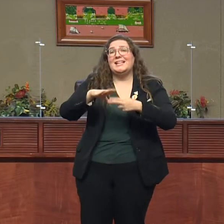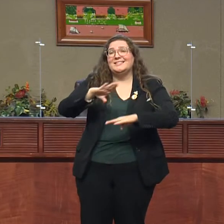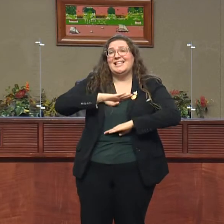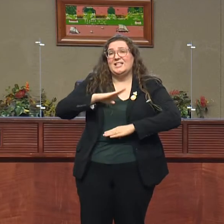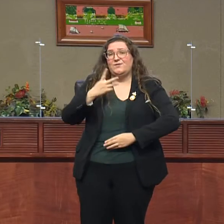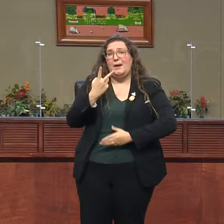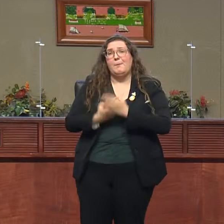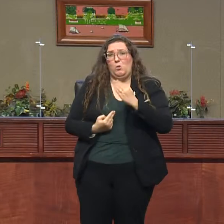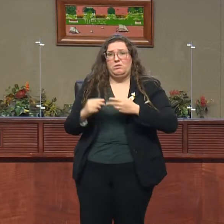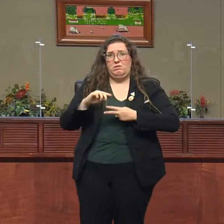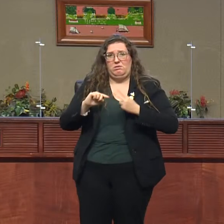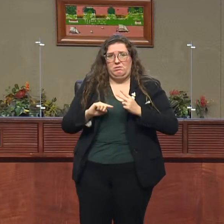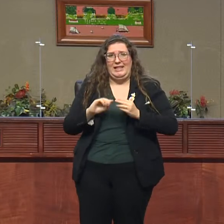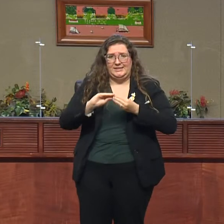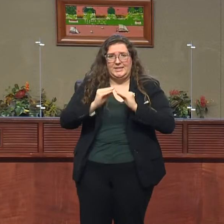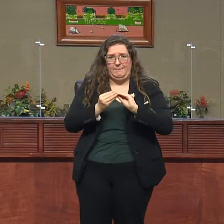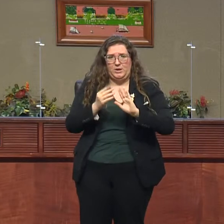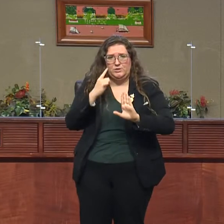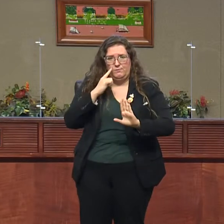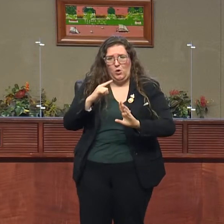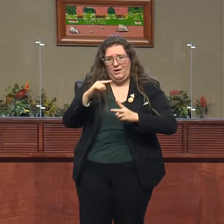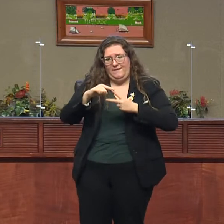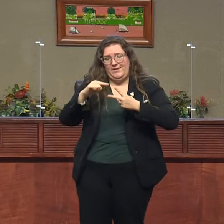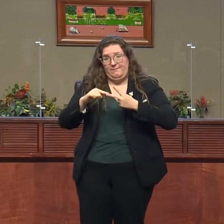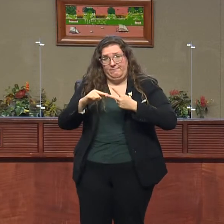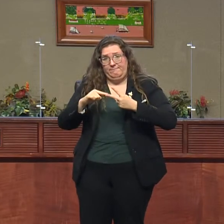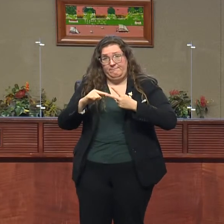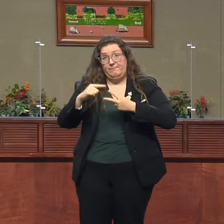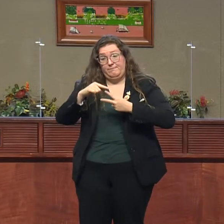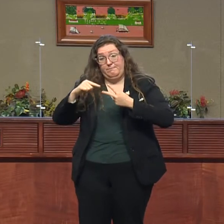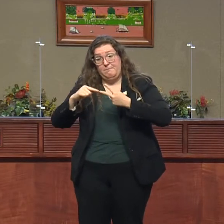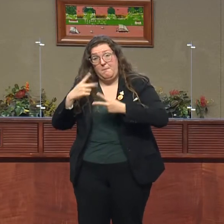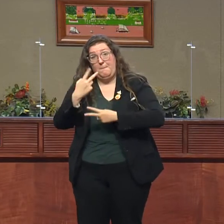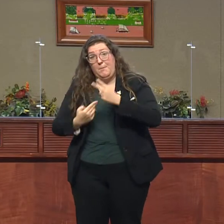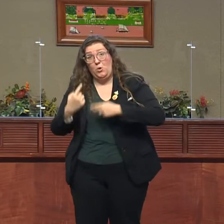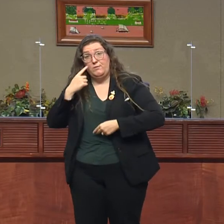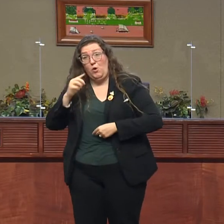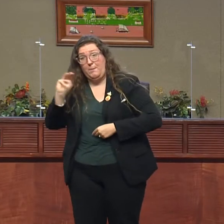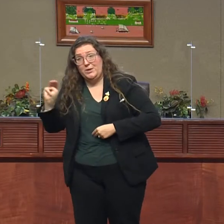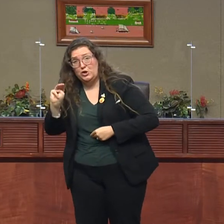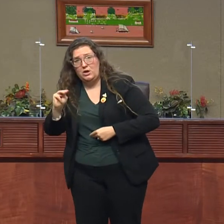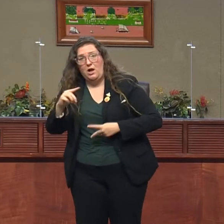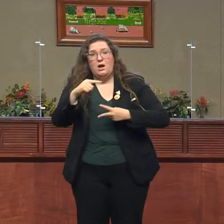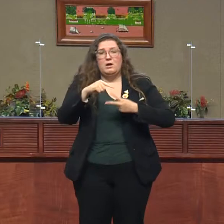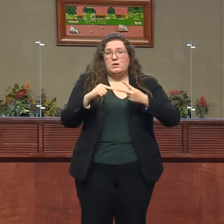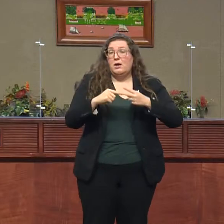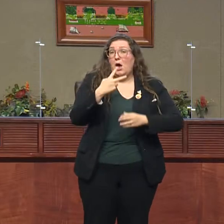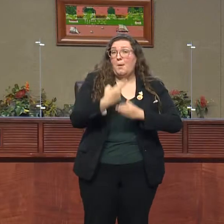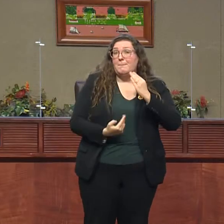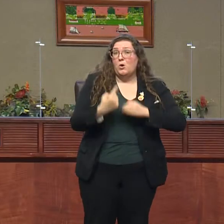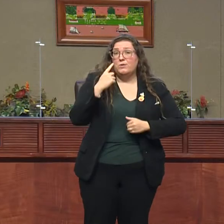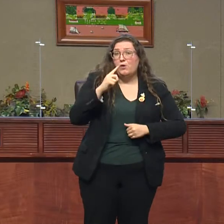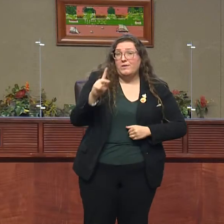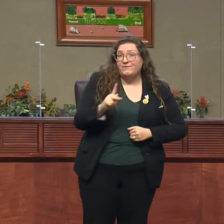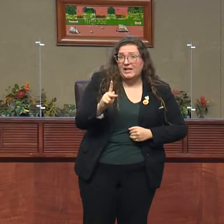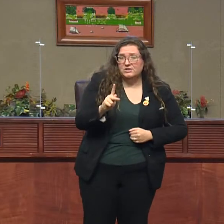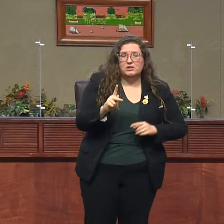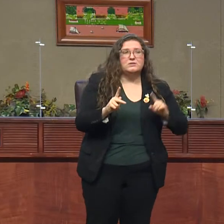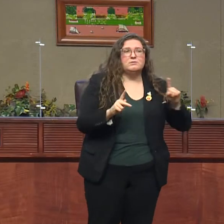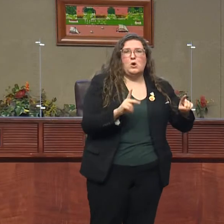doses for Moderna, the 2 doses for Pfizer, or they have Johnson & Johnson. So in complete doses,